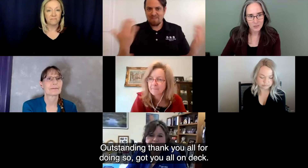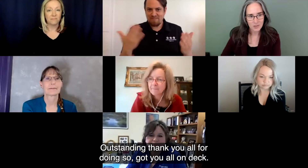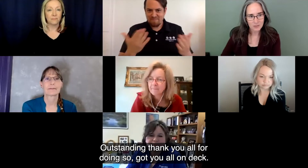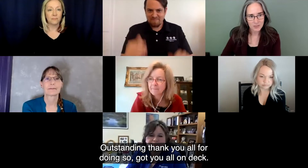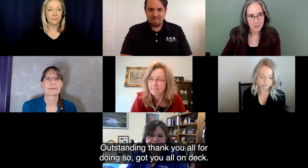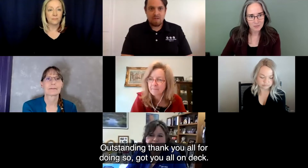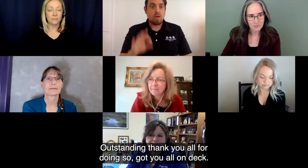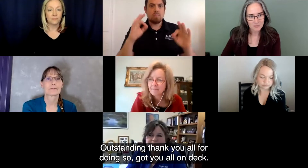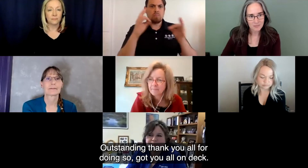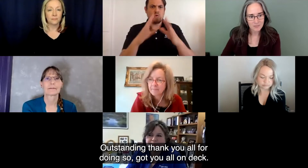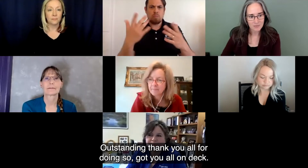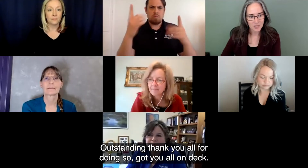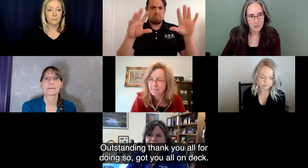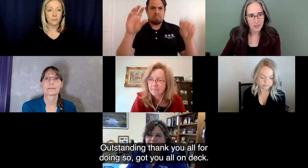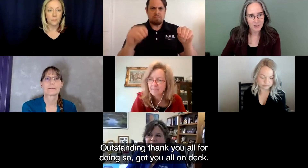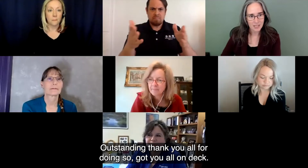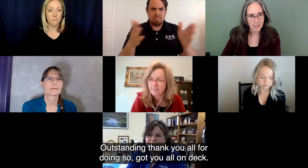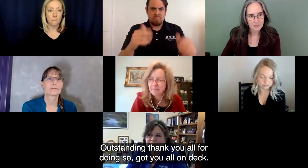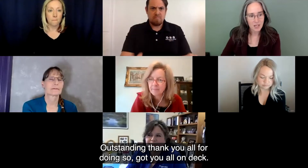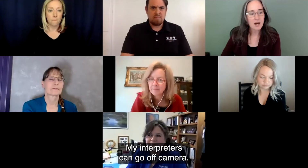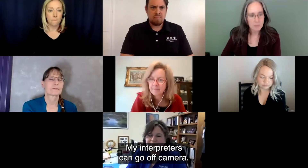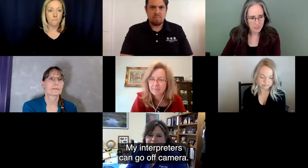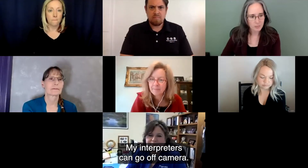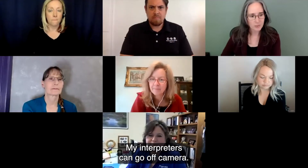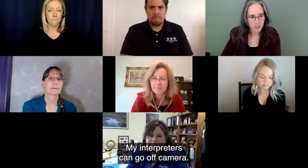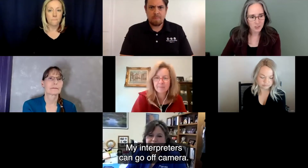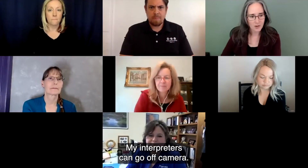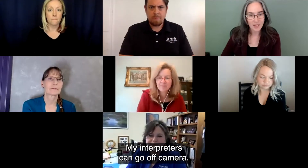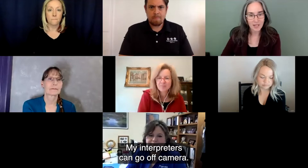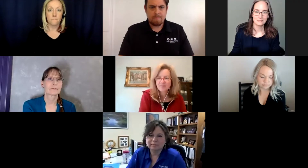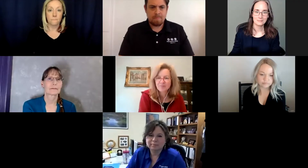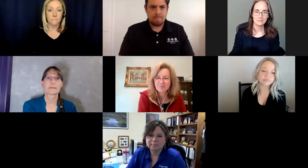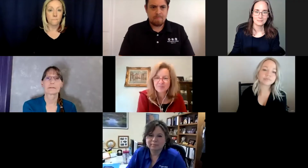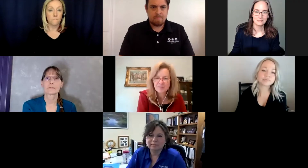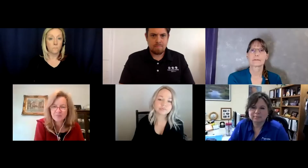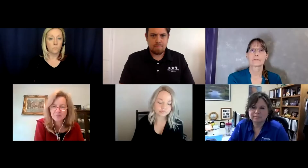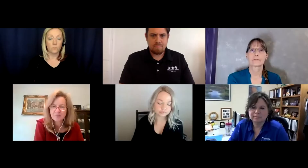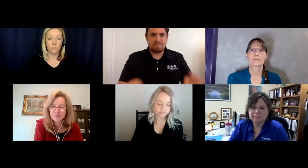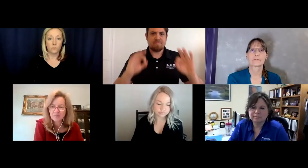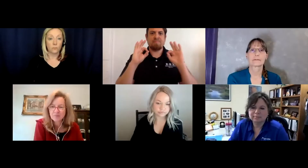Thank you all for doing so. Got you all on deck. My interpreters can go off camera.